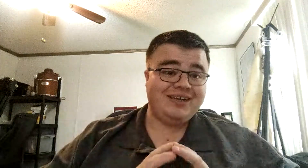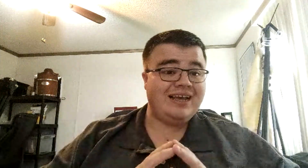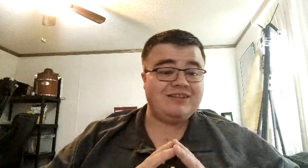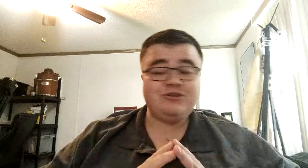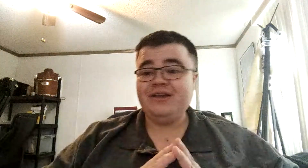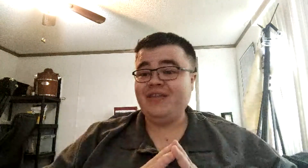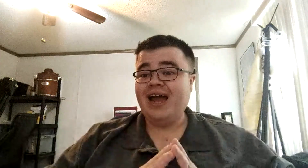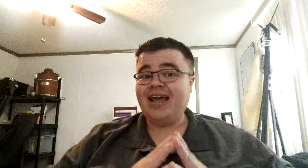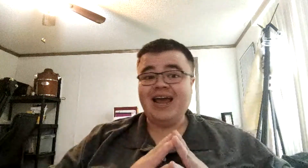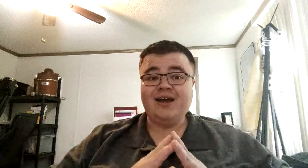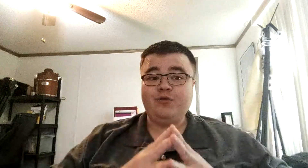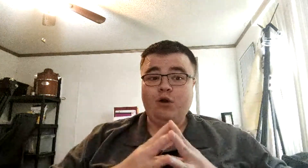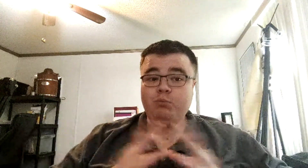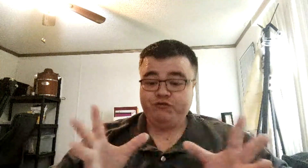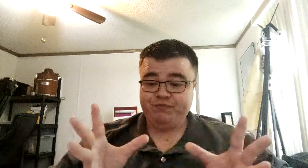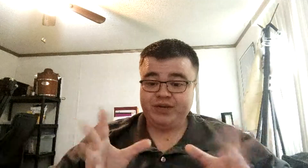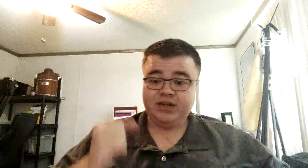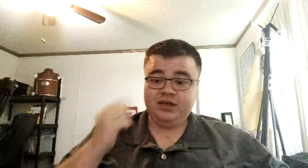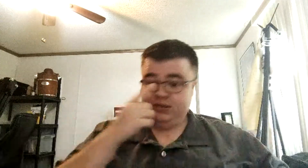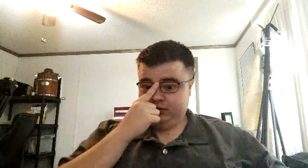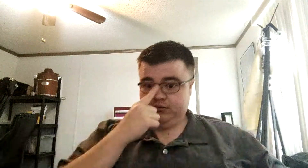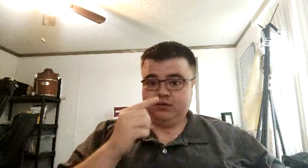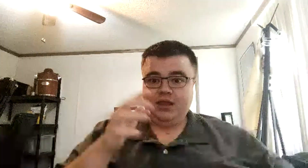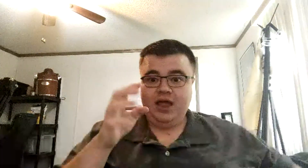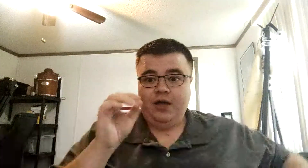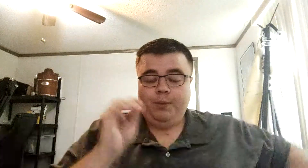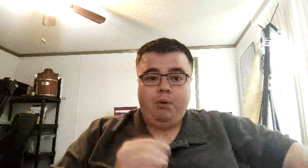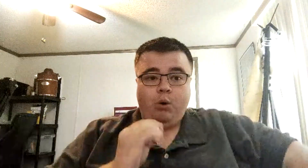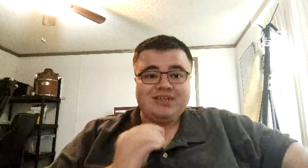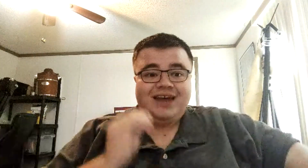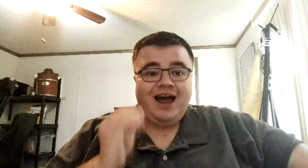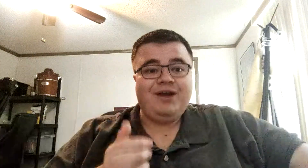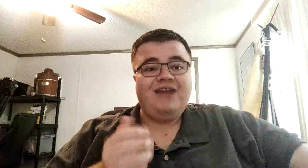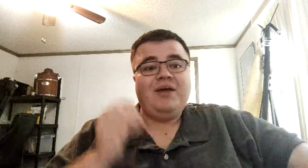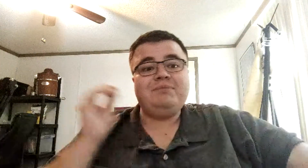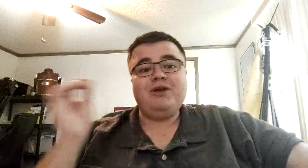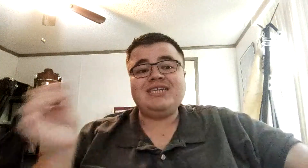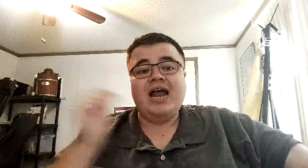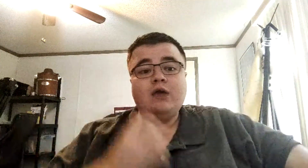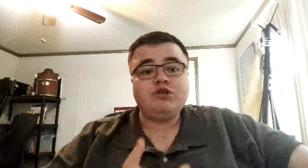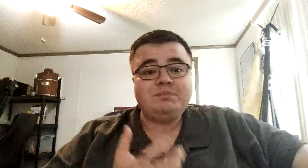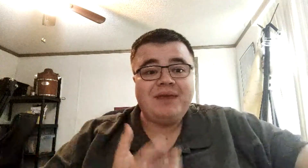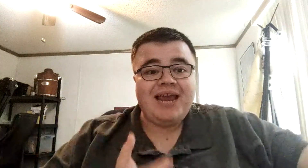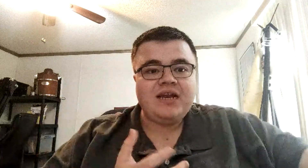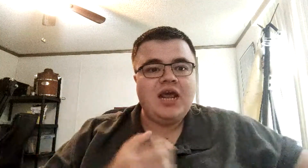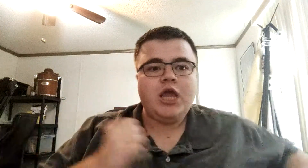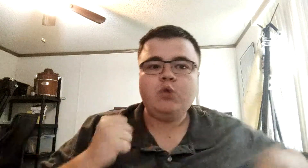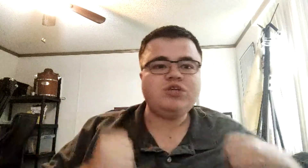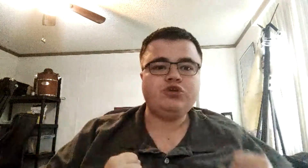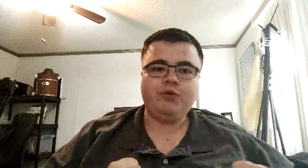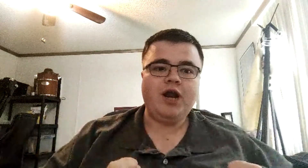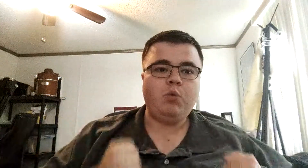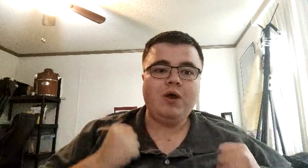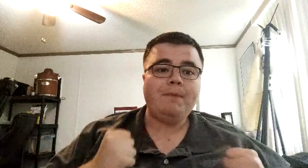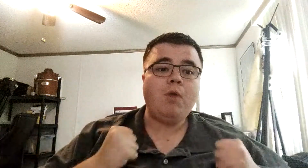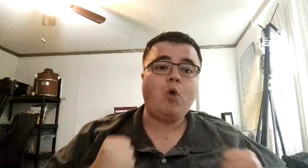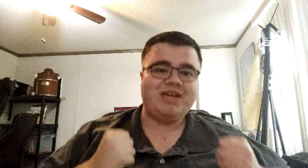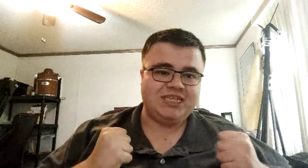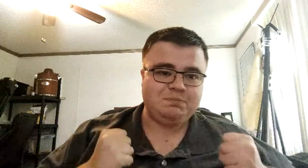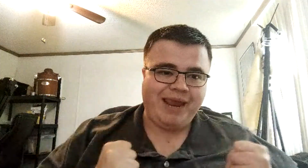Especially during that the movement in the point timeline that Merck Salah was just banned and he was straight when the moment is